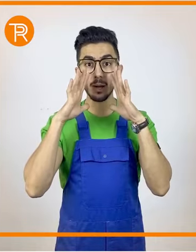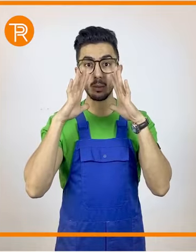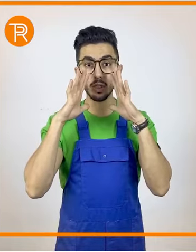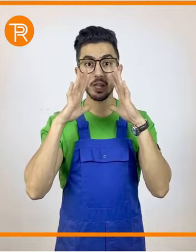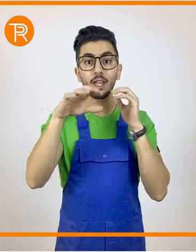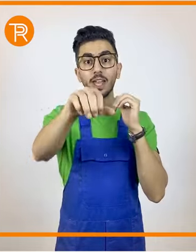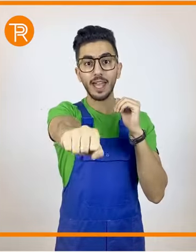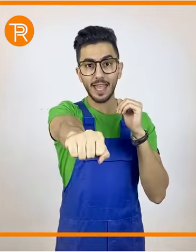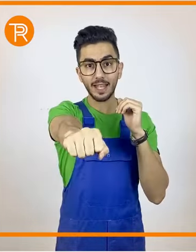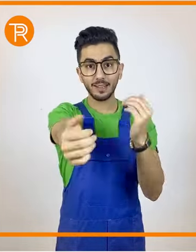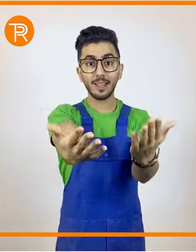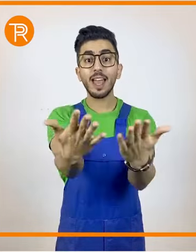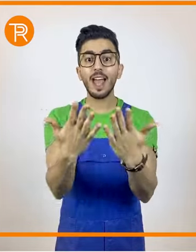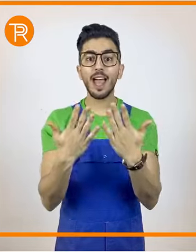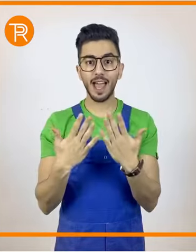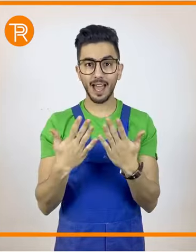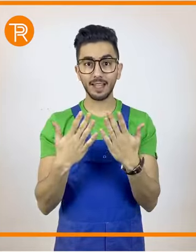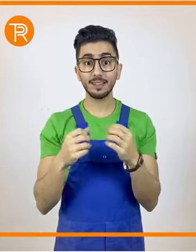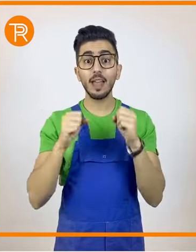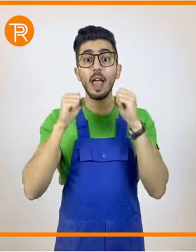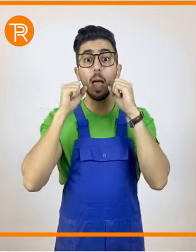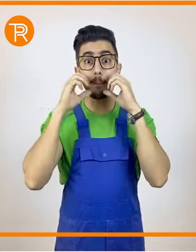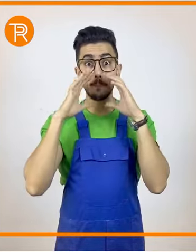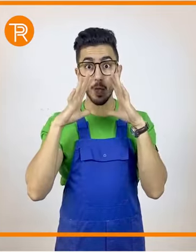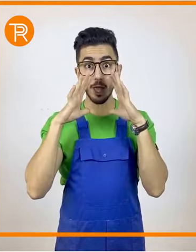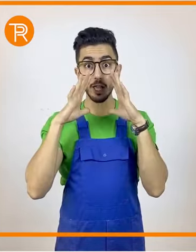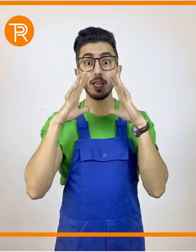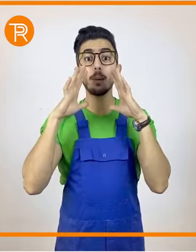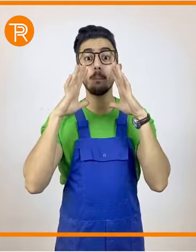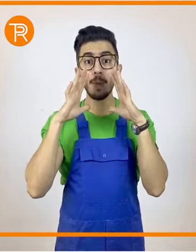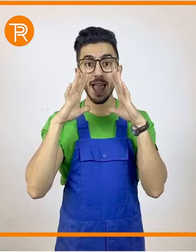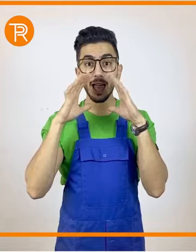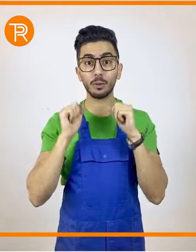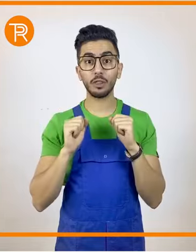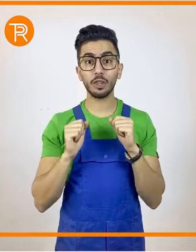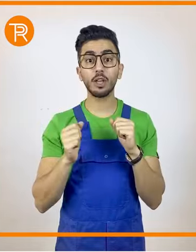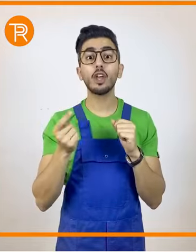mouth. It has a big mouth.